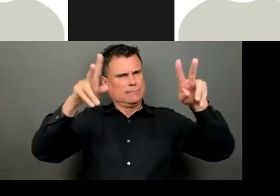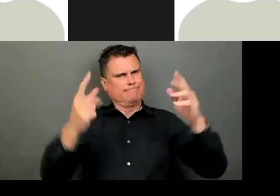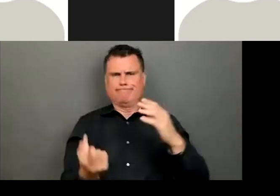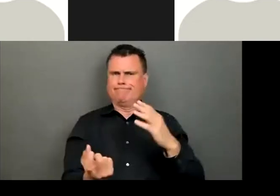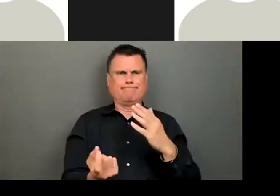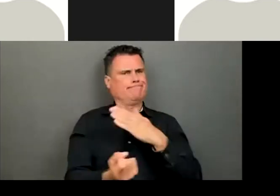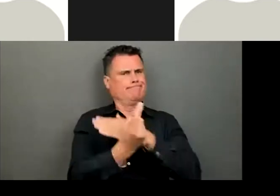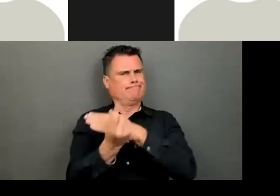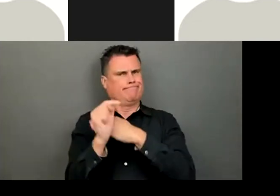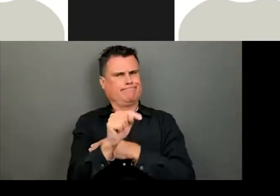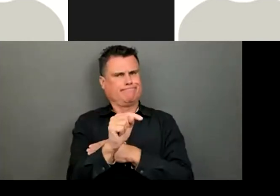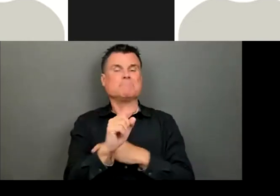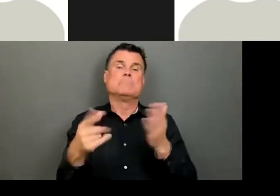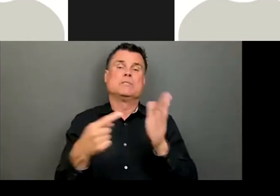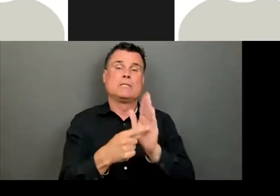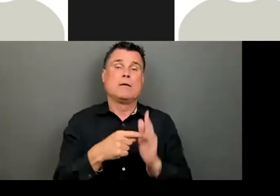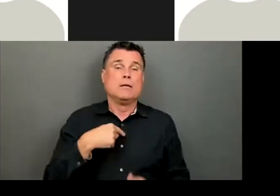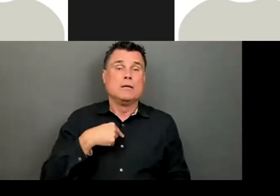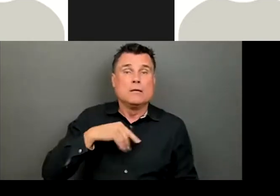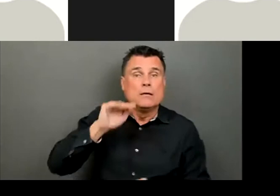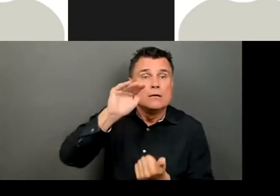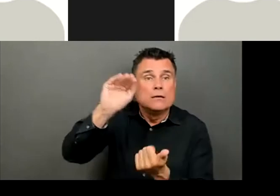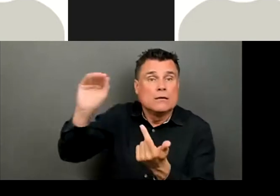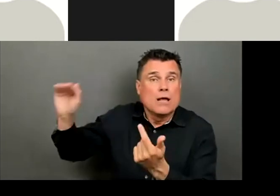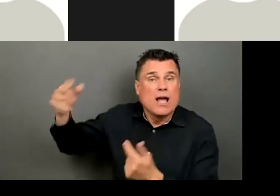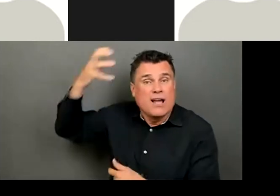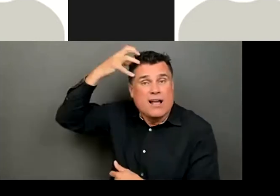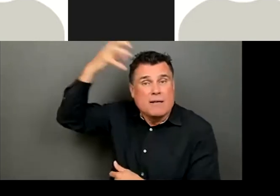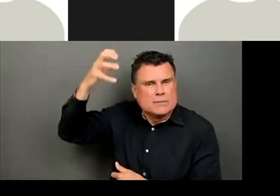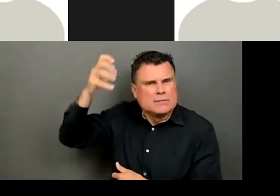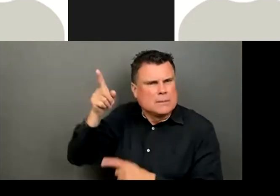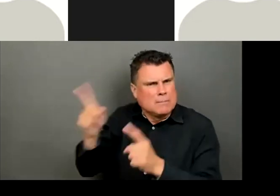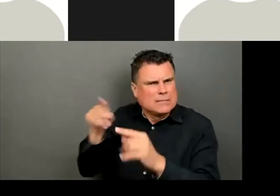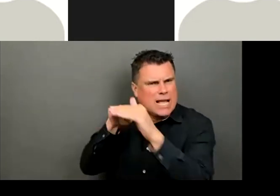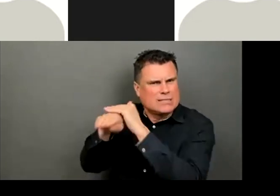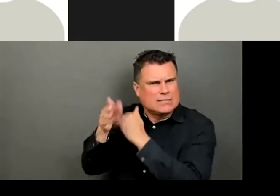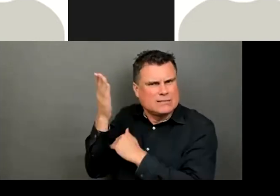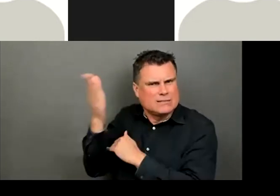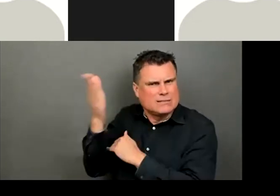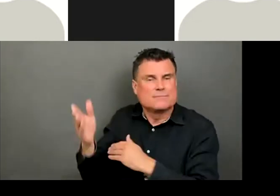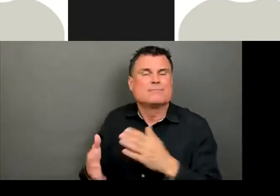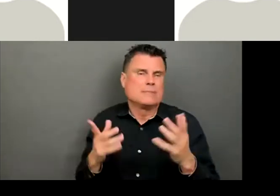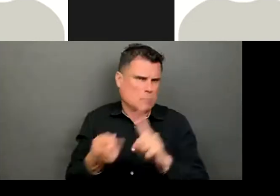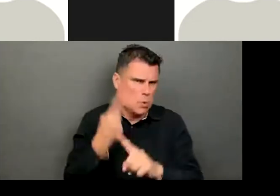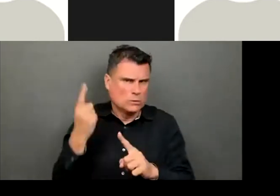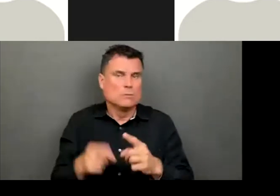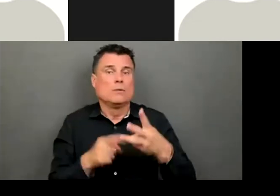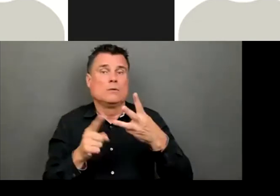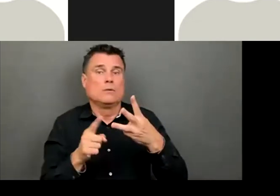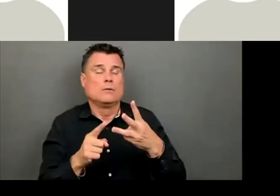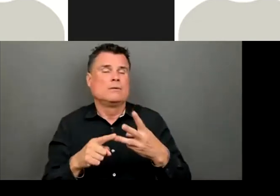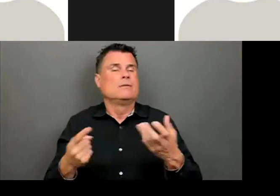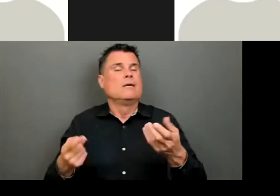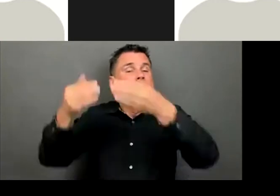mainstream programs. Then second one is the database. I would not go so much about it as I think